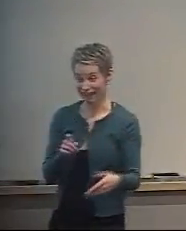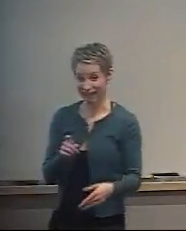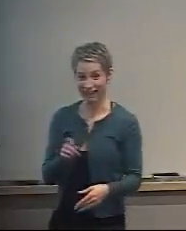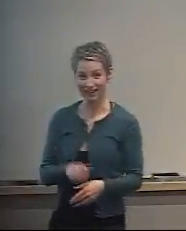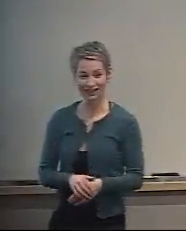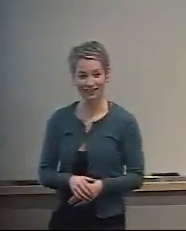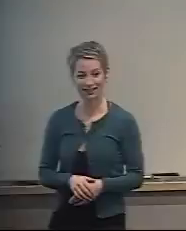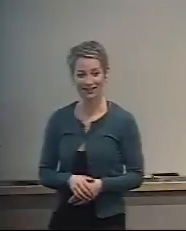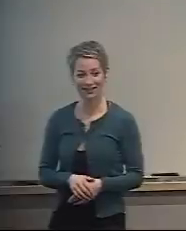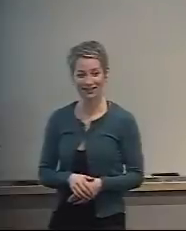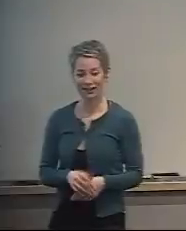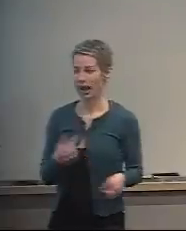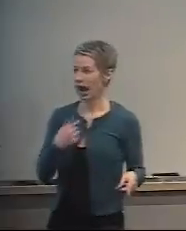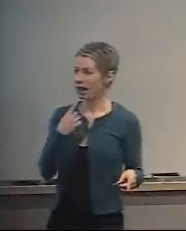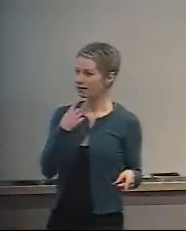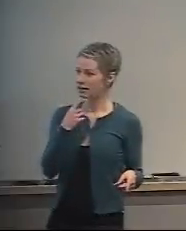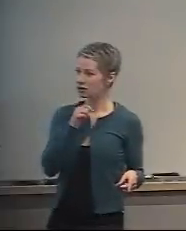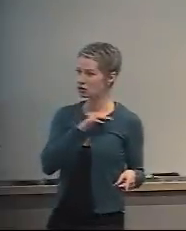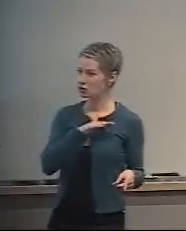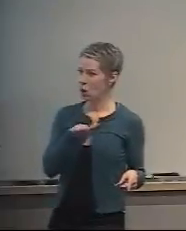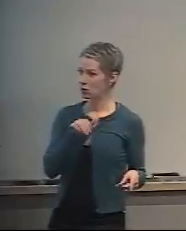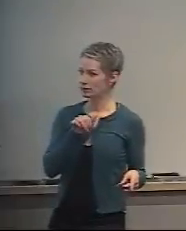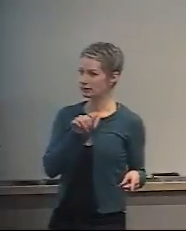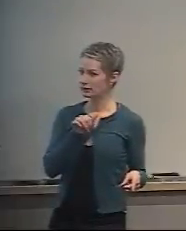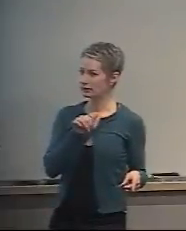I said don't send?